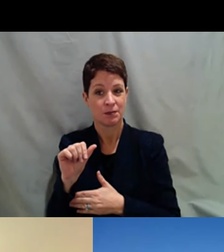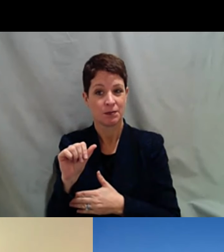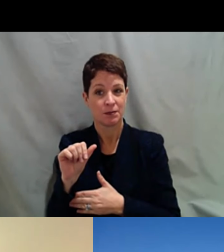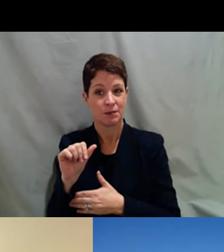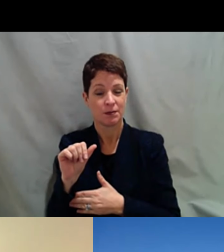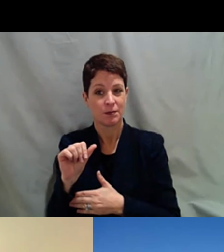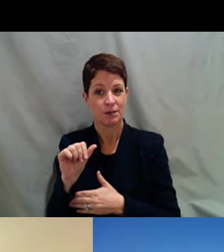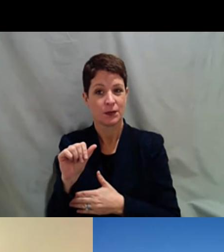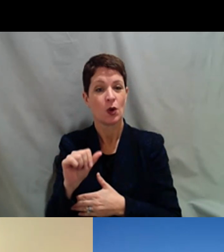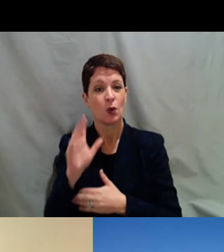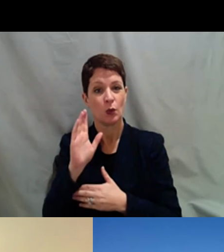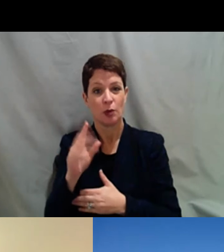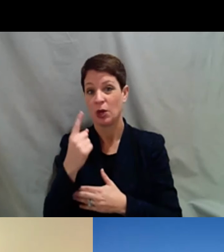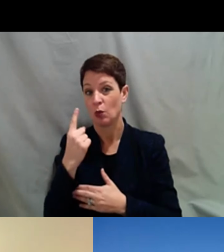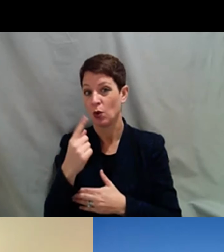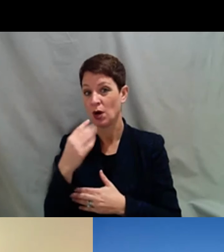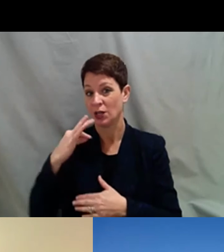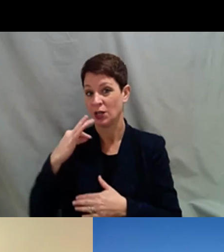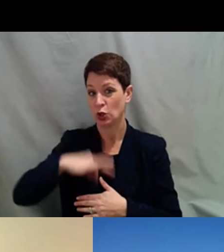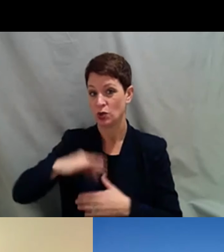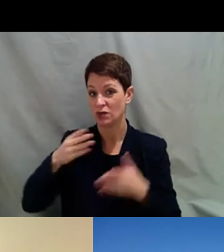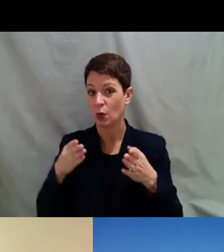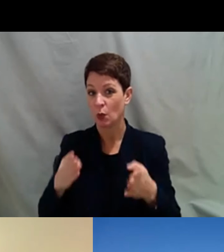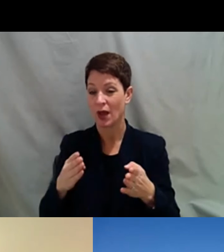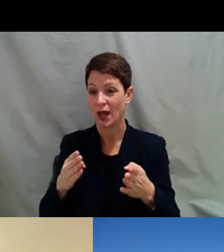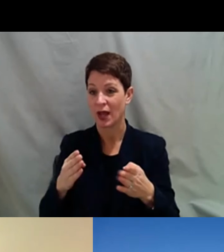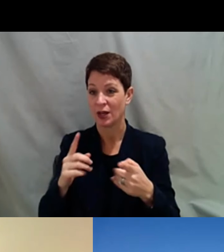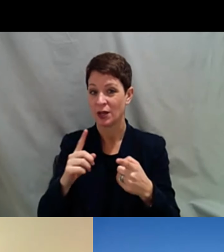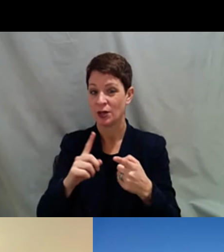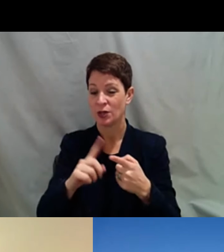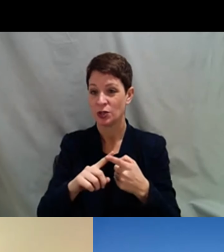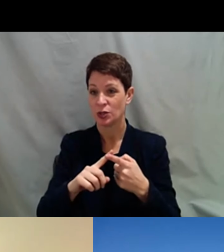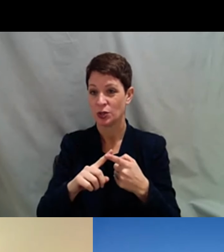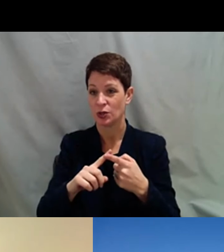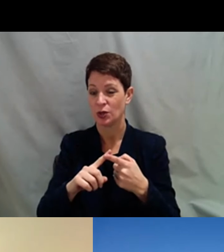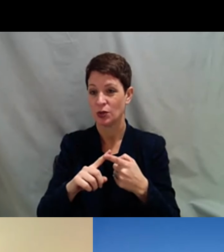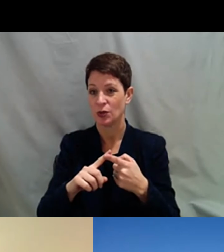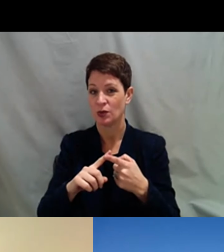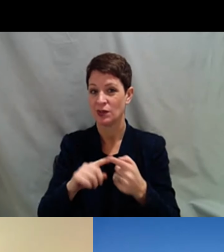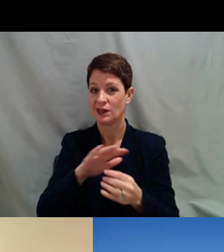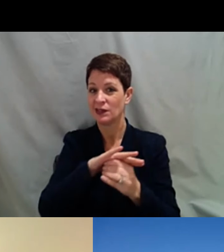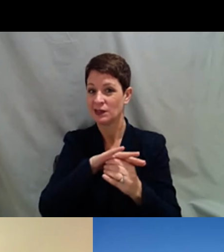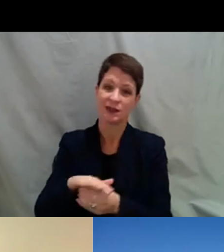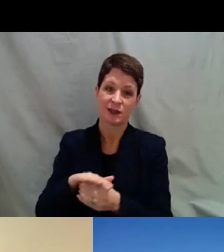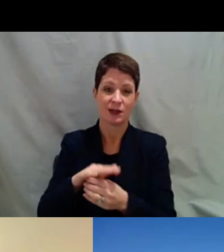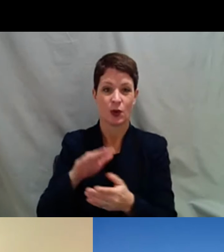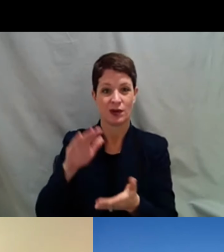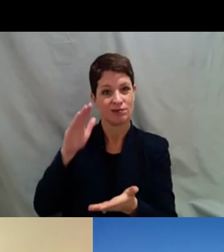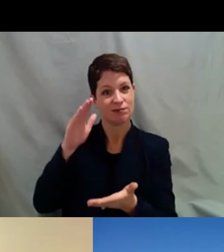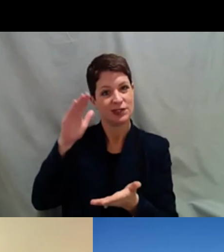useful way to discipline the category of whiteness.